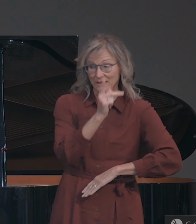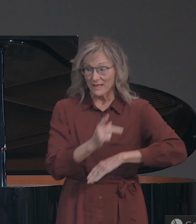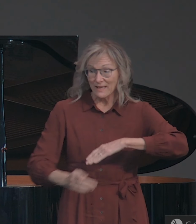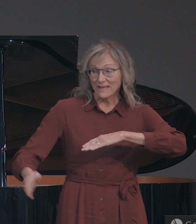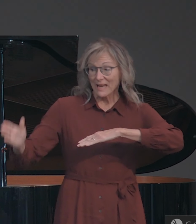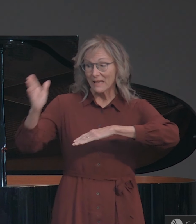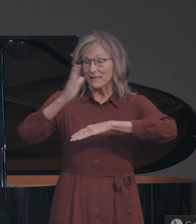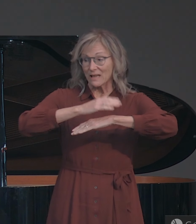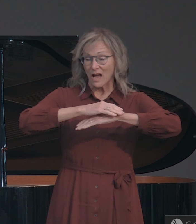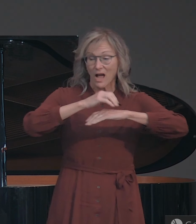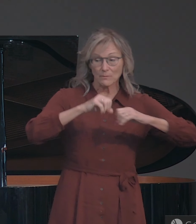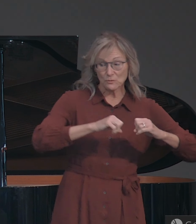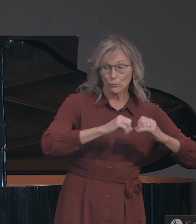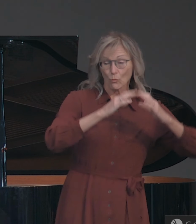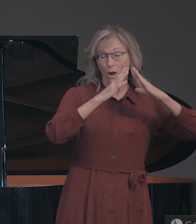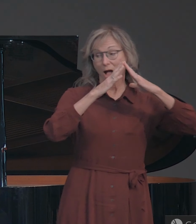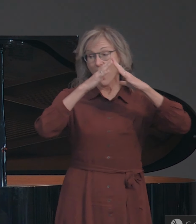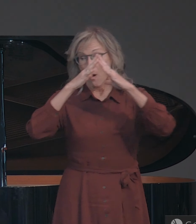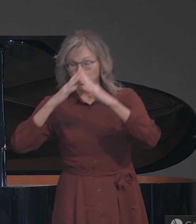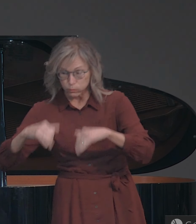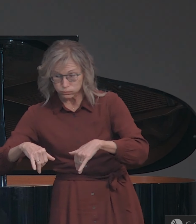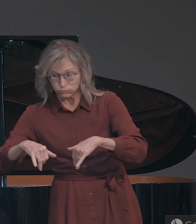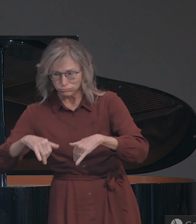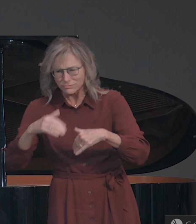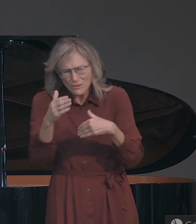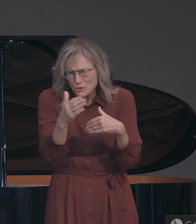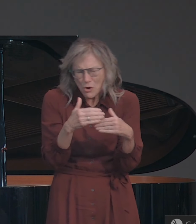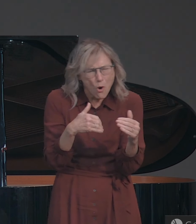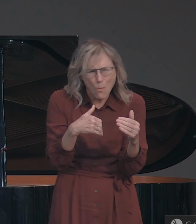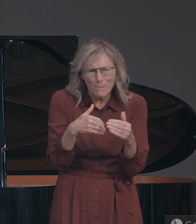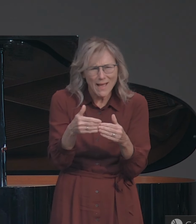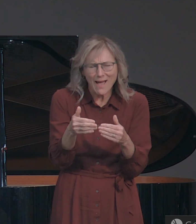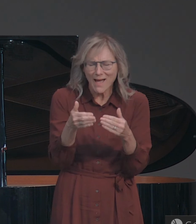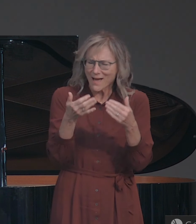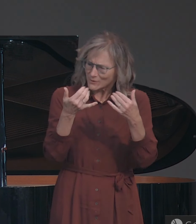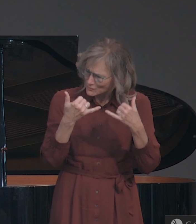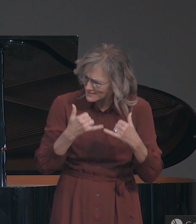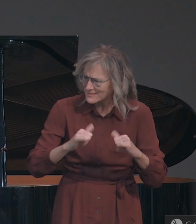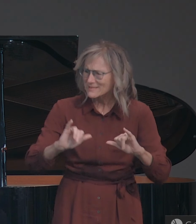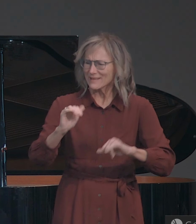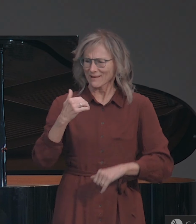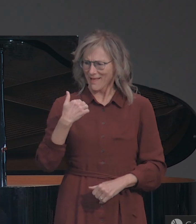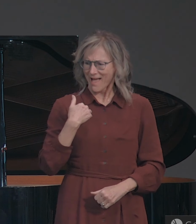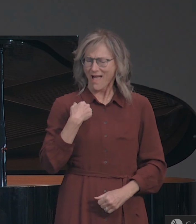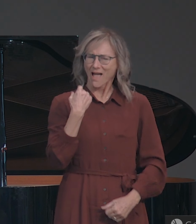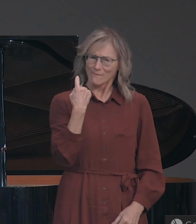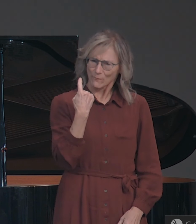Rise and fall, there is still